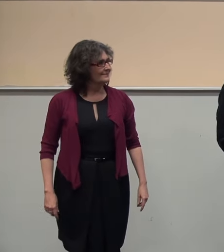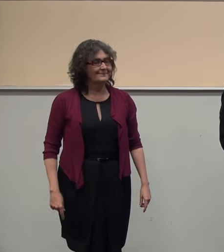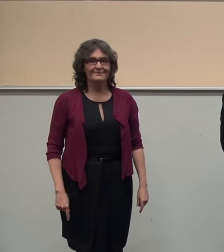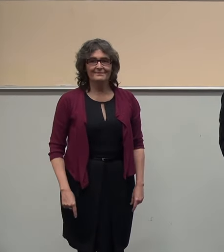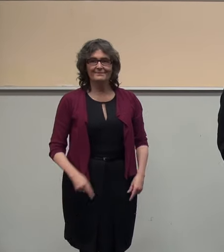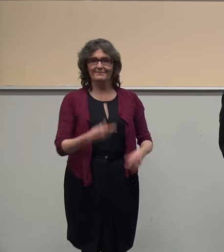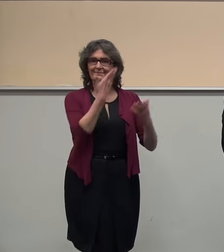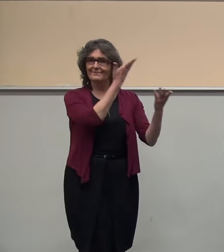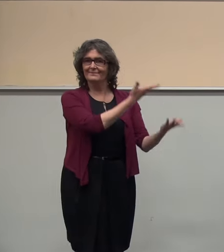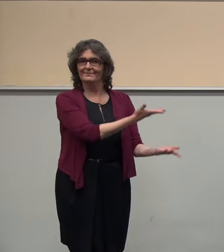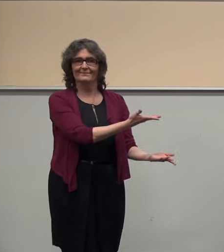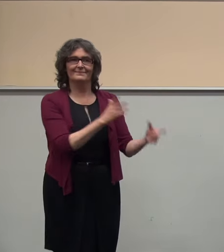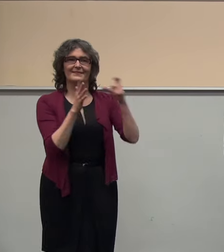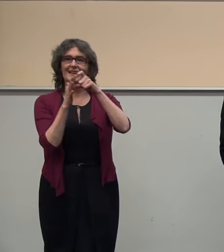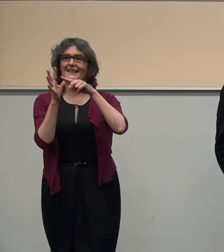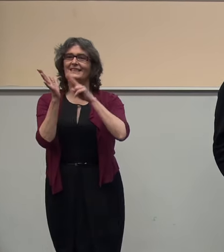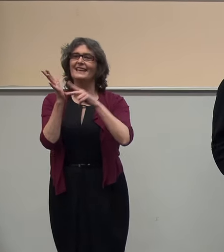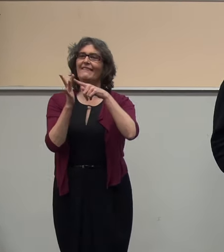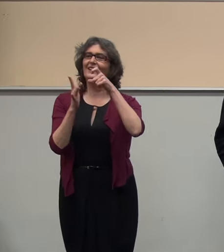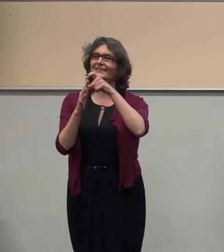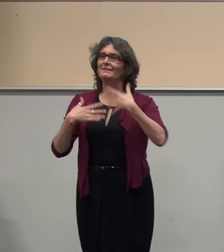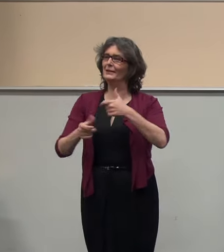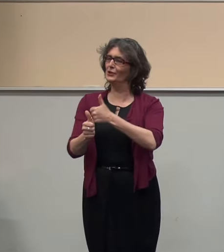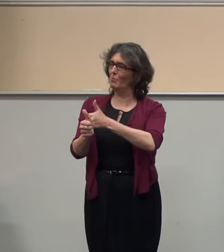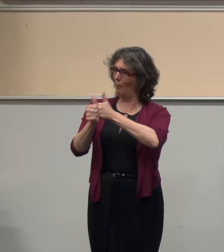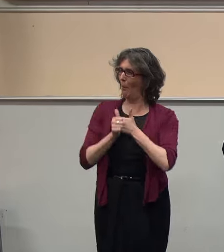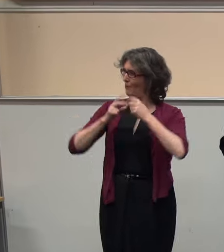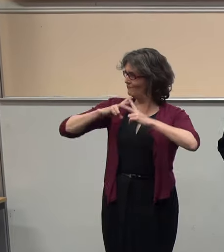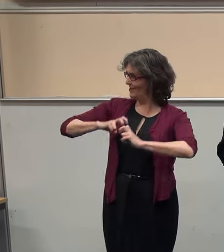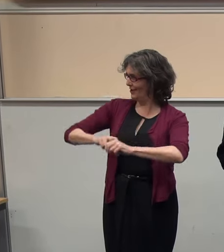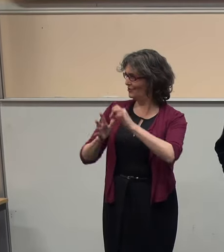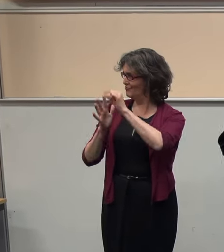This is David. David's my great ally in this project.